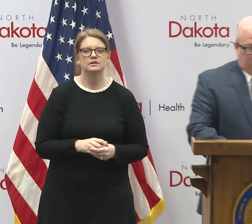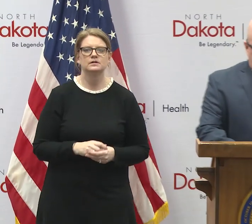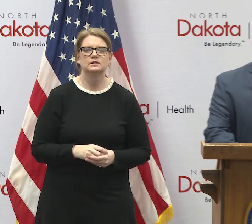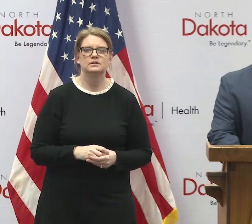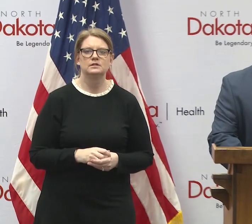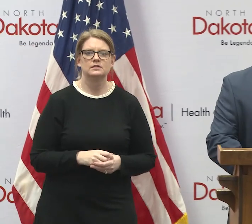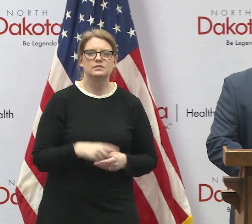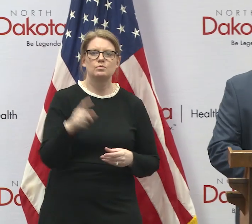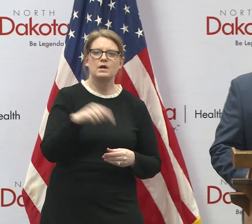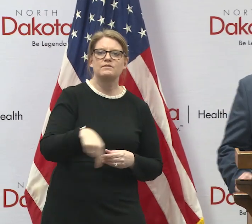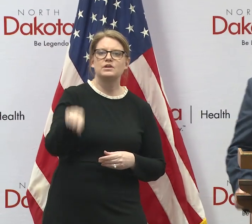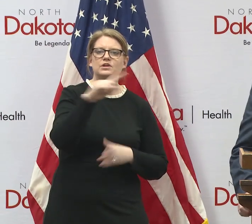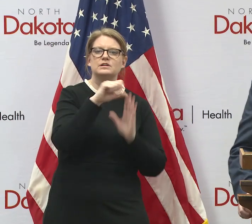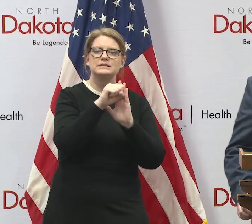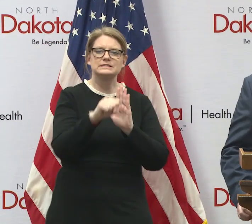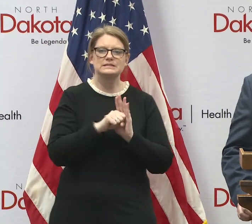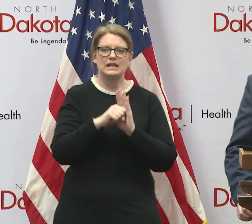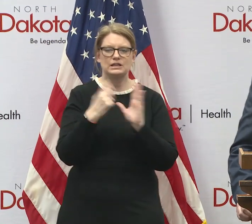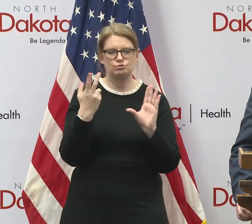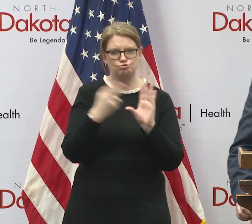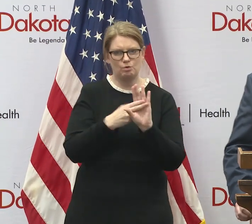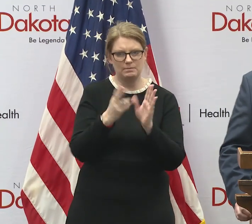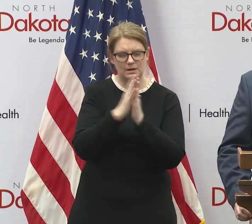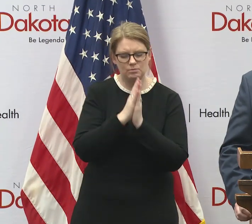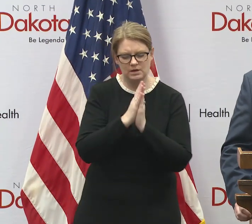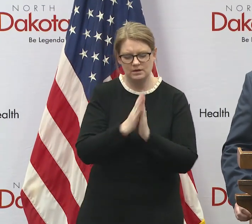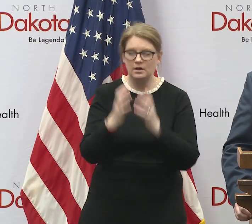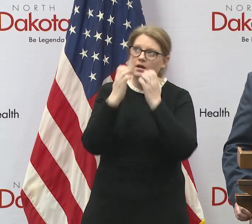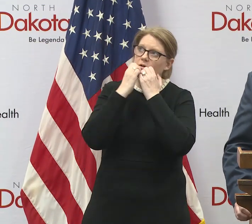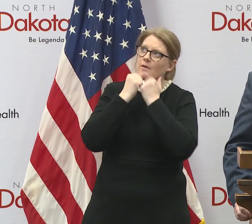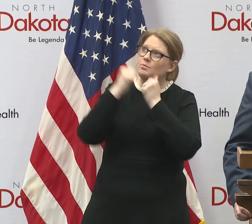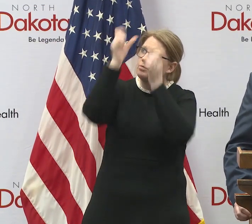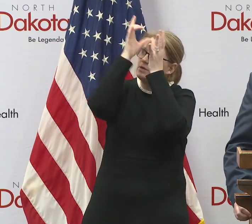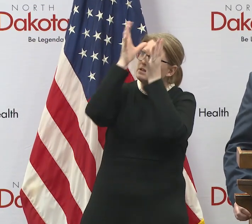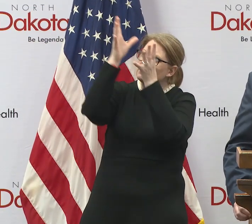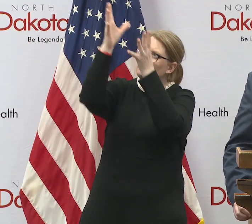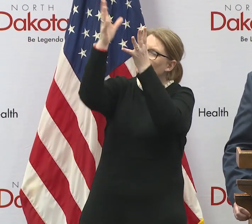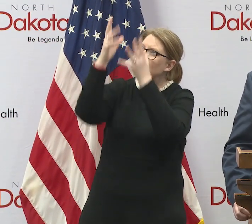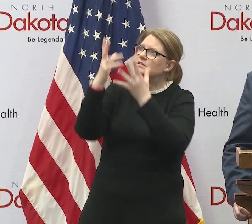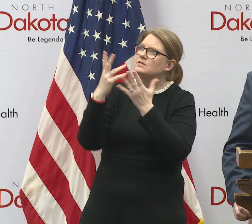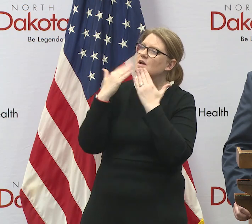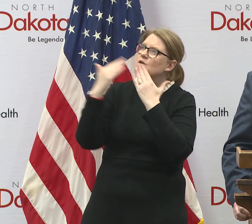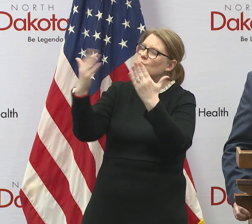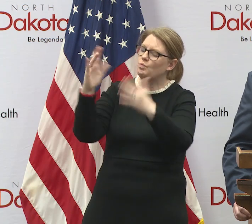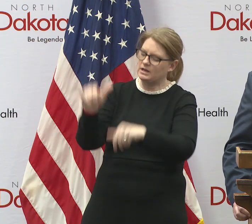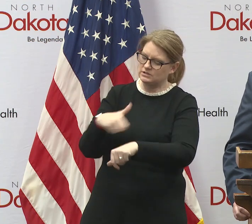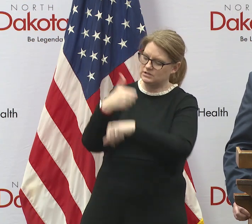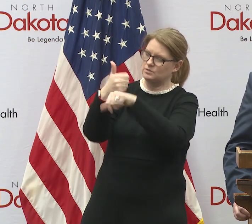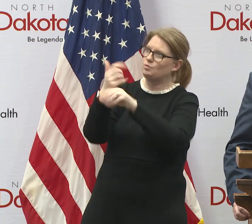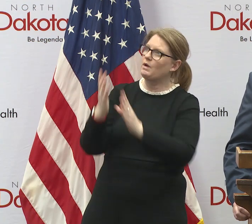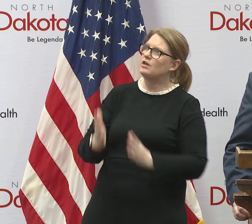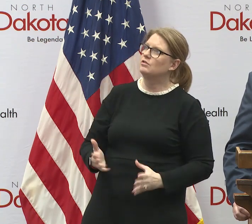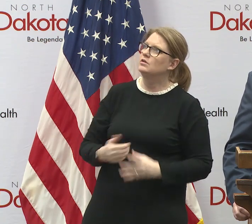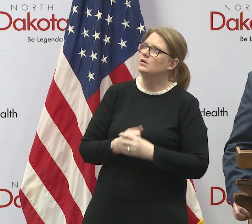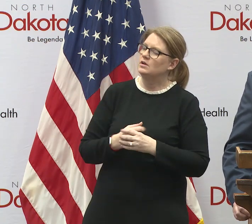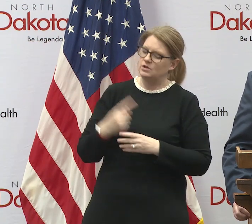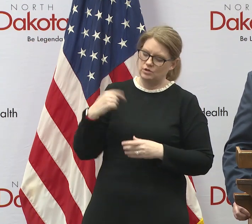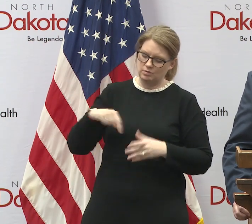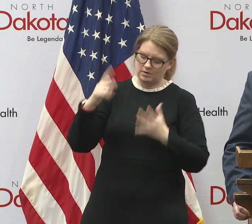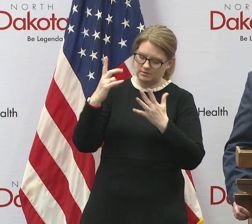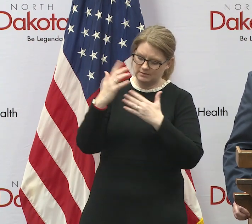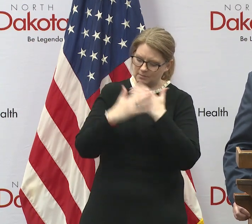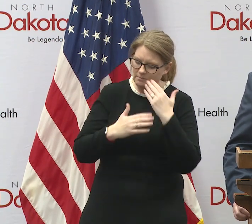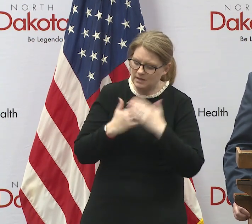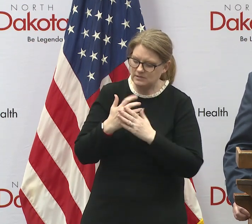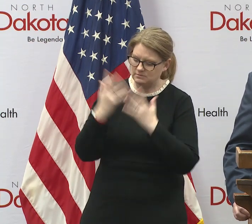Wherever you are in the state, please join me in prayer. Our precious Father and gracious Creator, you are a compassionate,